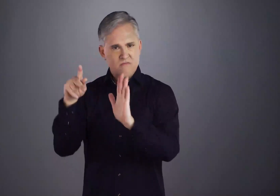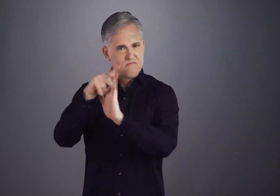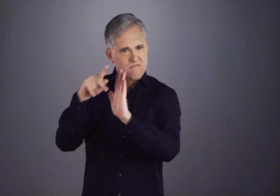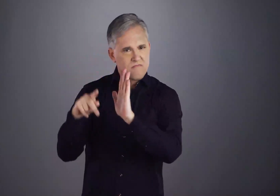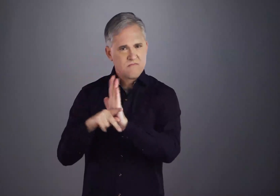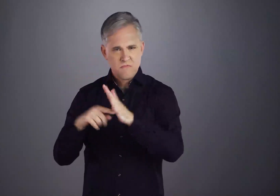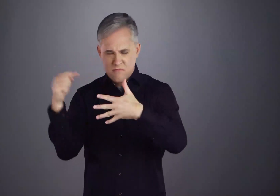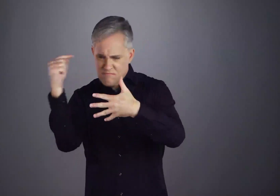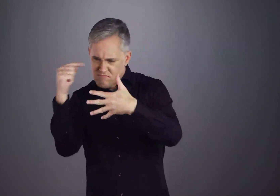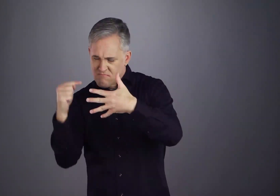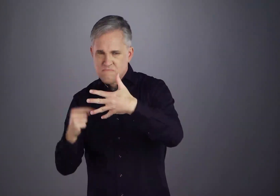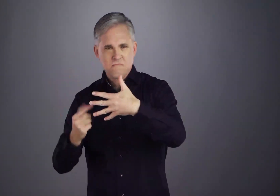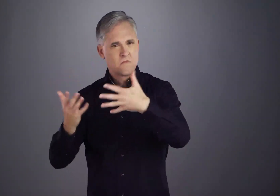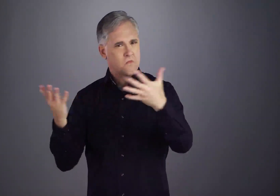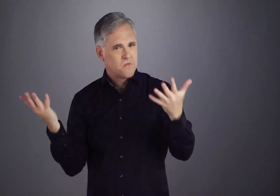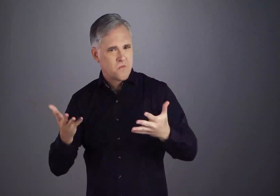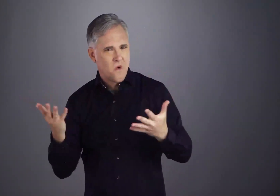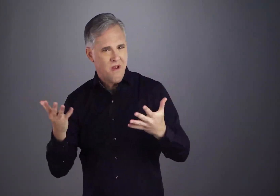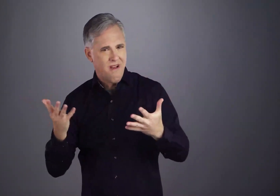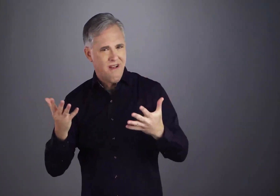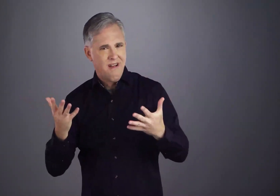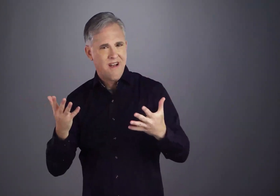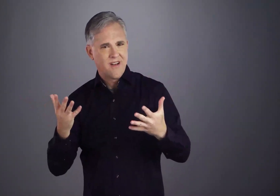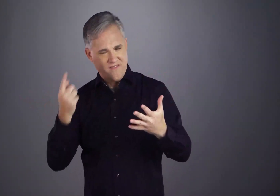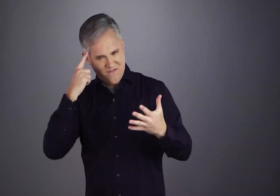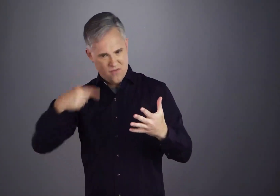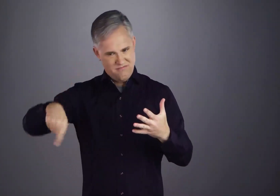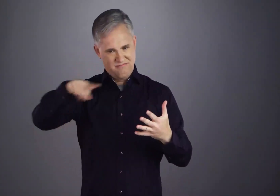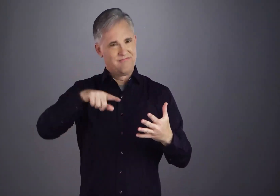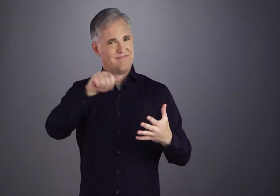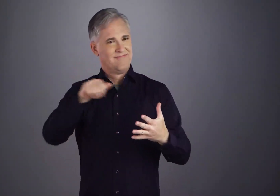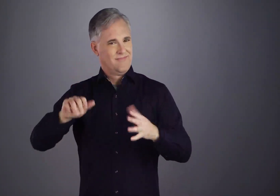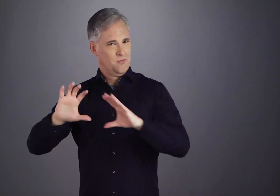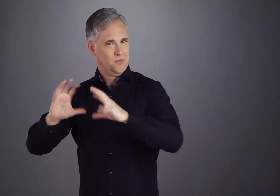AA as a whole could survive and function effectively.